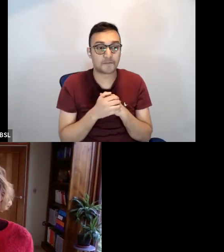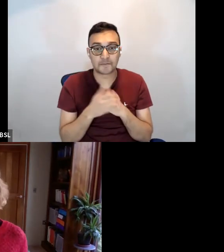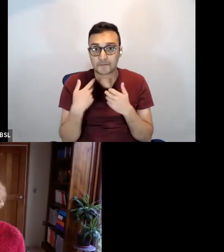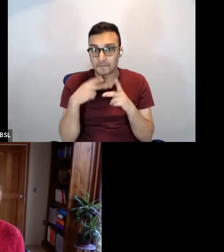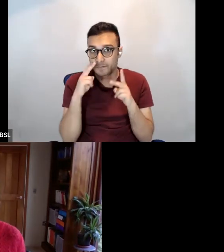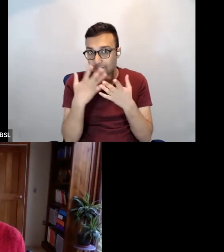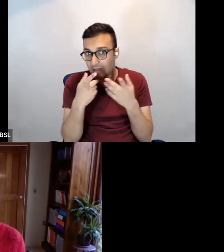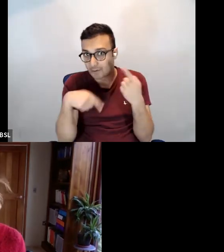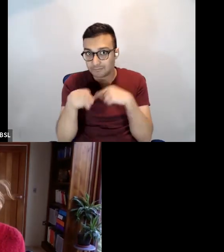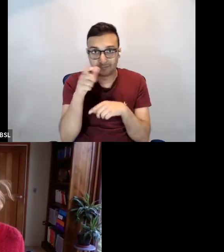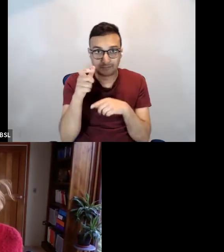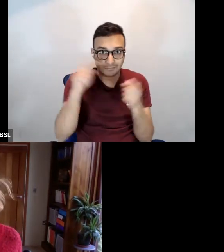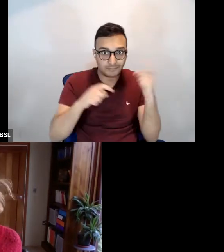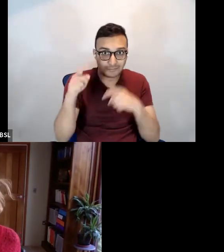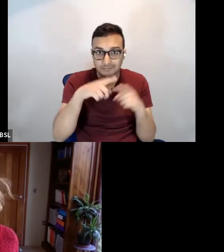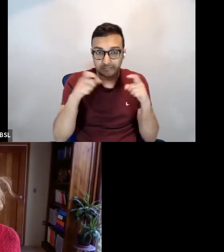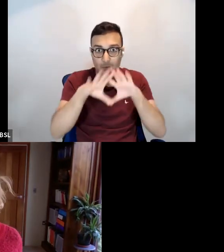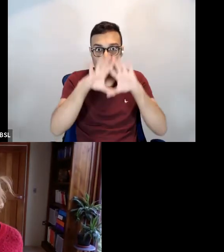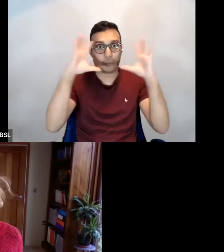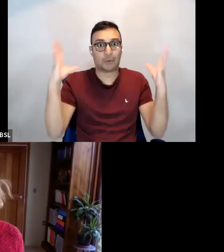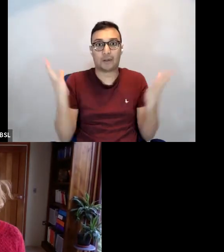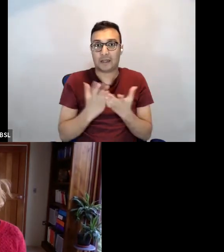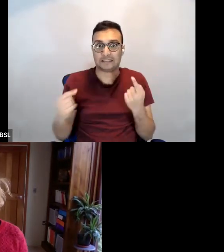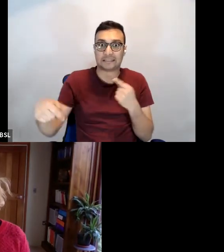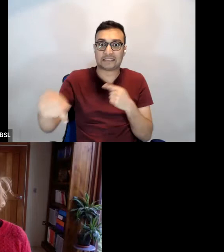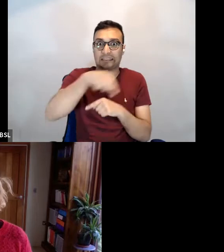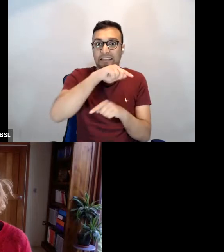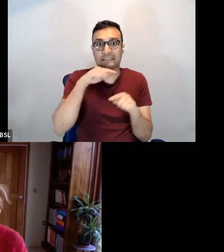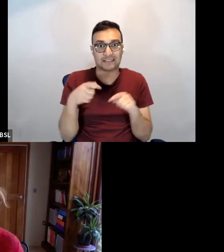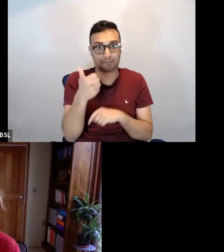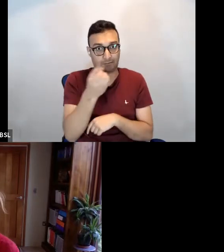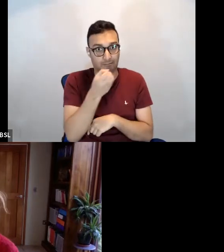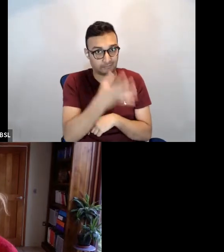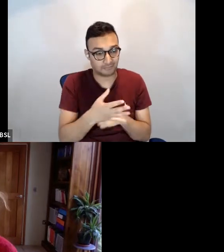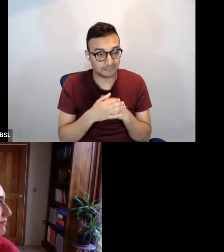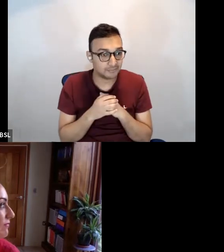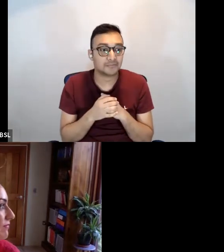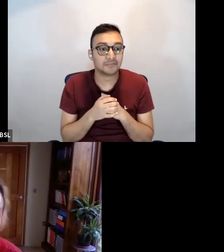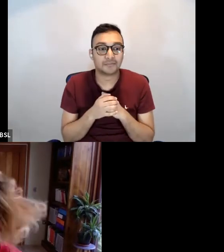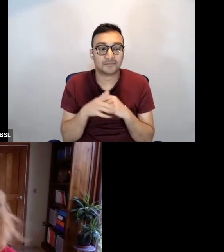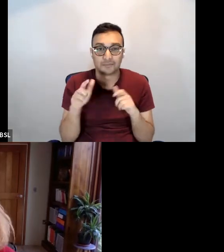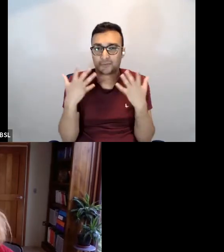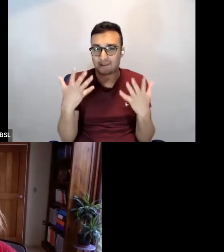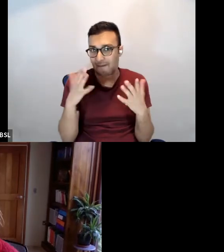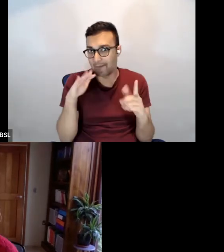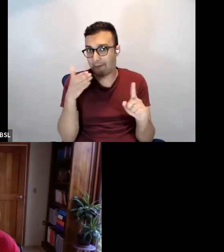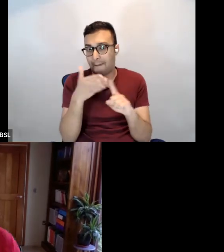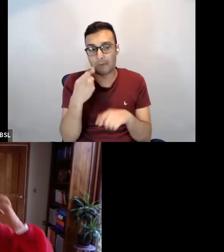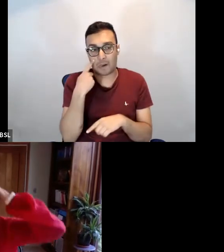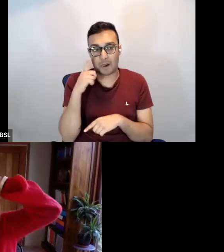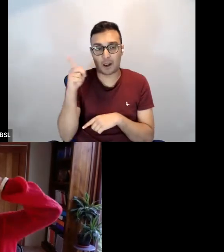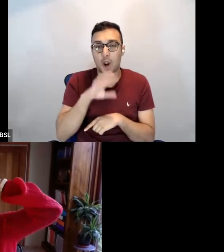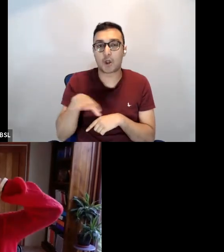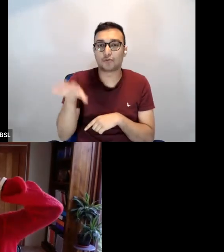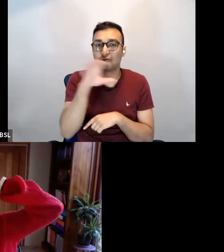joining from all over the world, so it's fantastic to have you here. In the session today, we're going to be looking at the country capacity assessments, and these are really